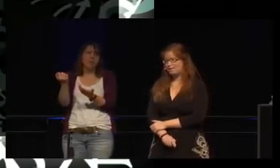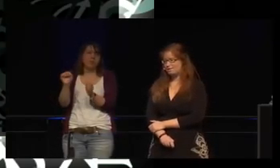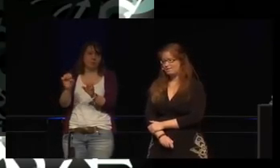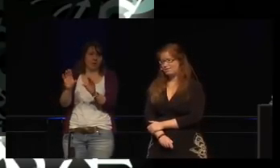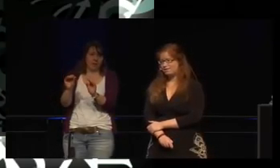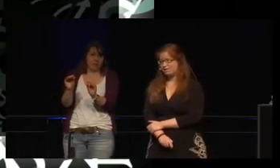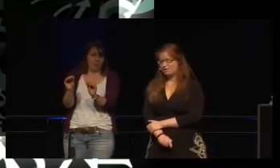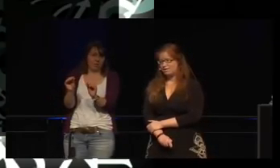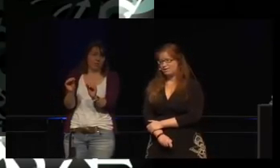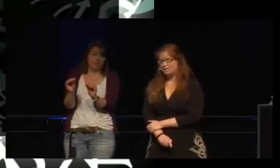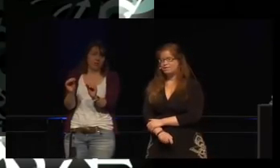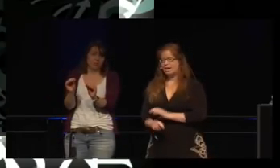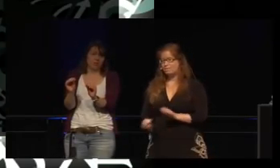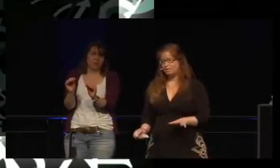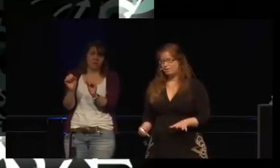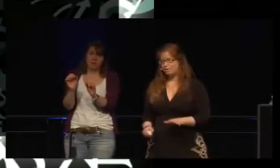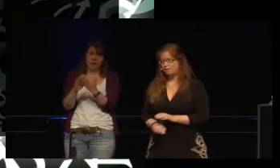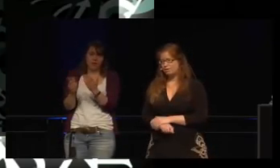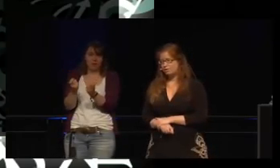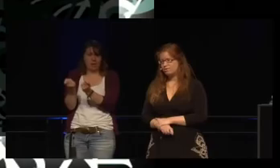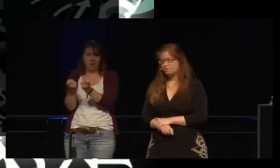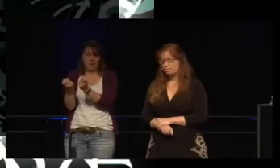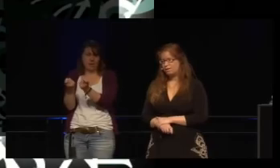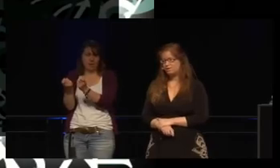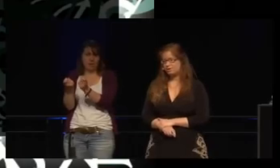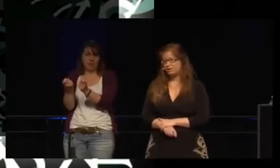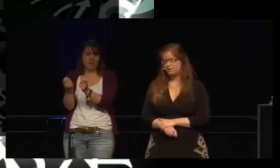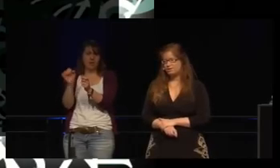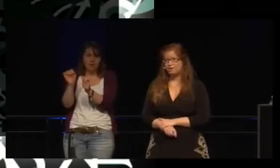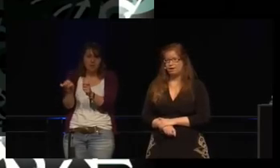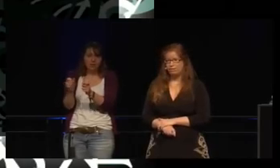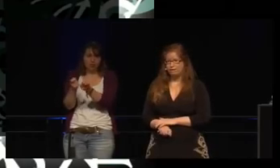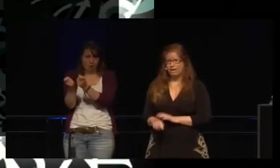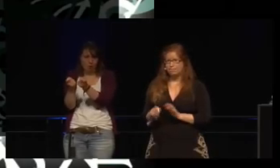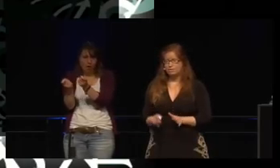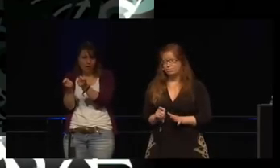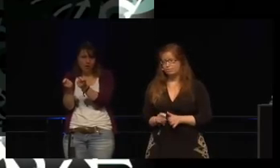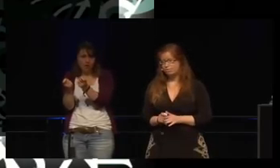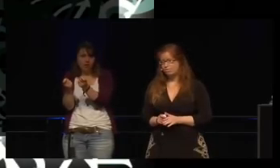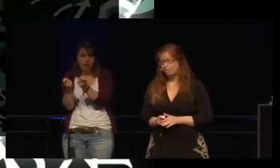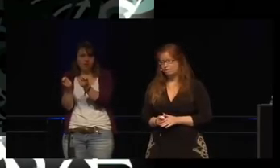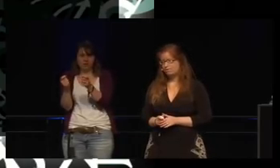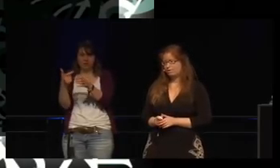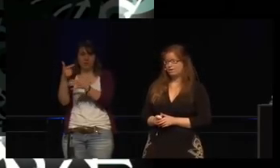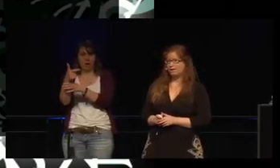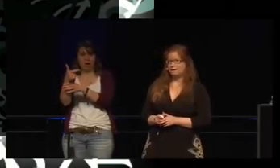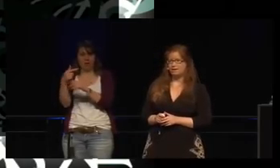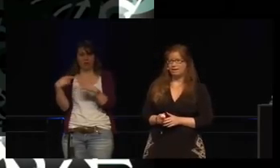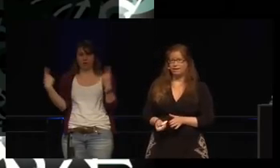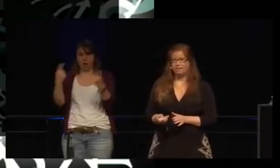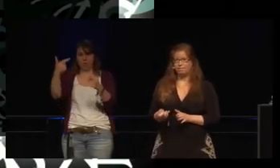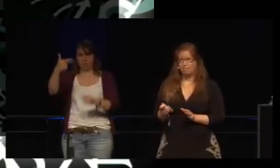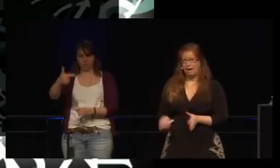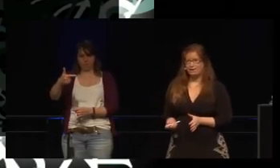And actually, they demonstrated me how they could actually hack into this camera and how they could